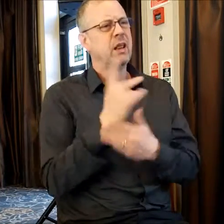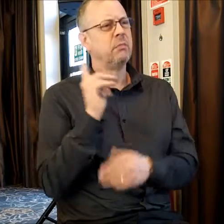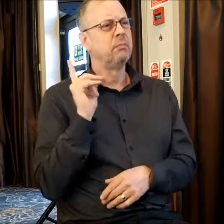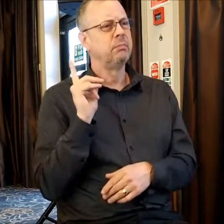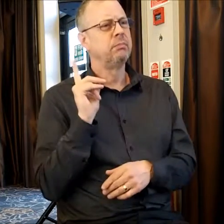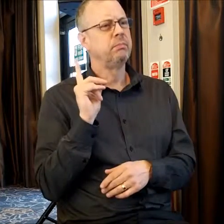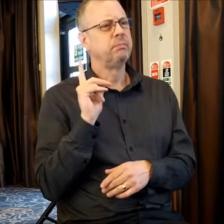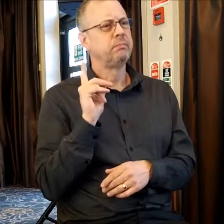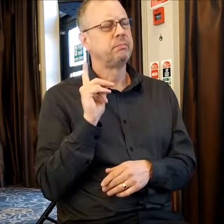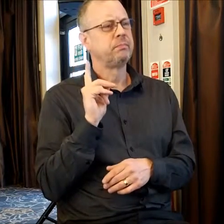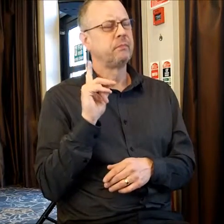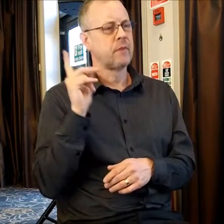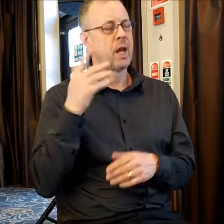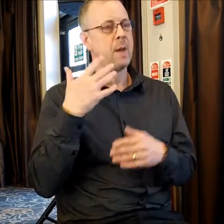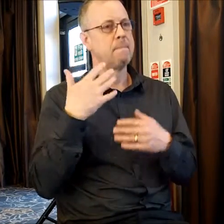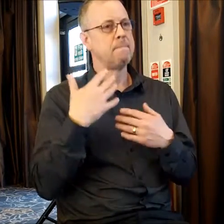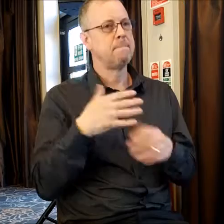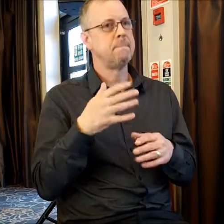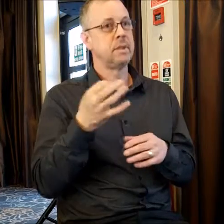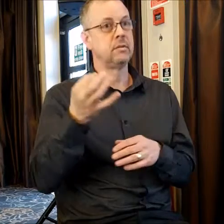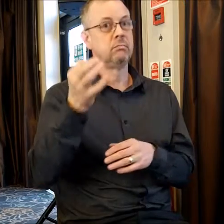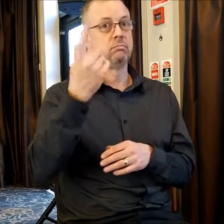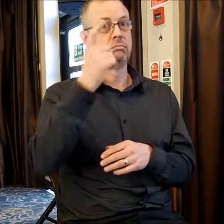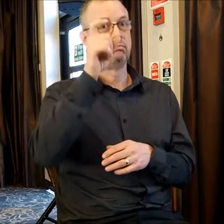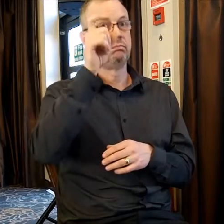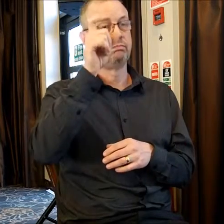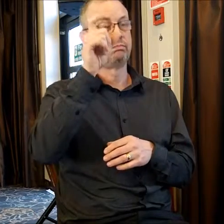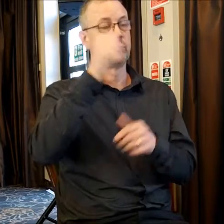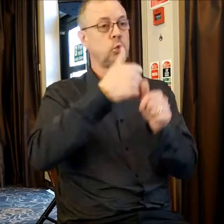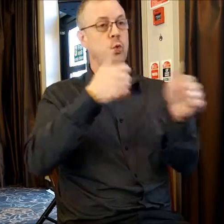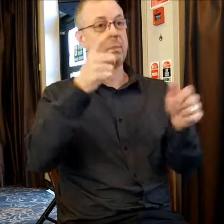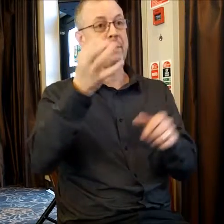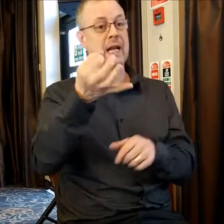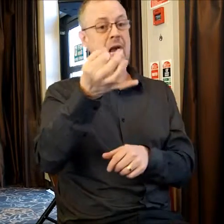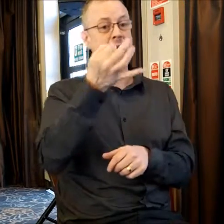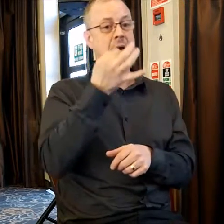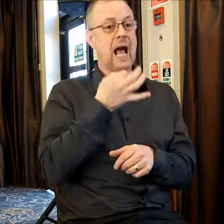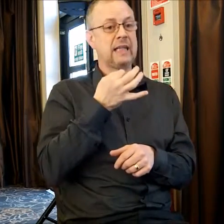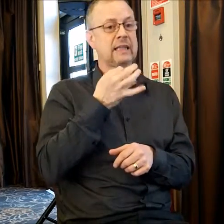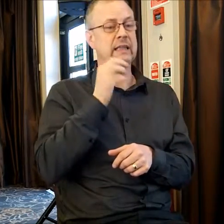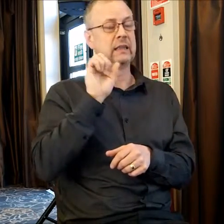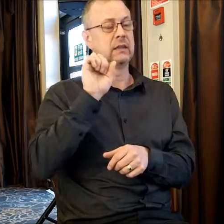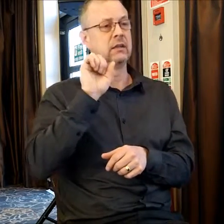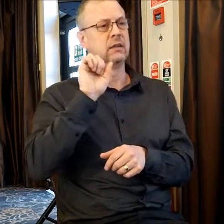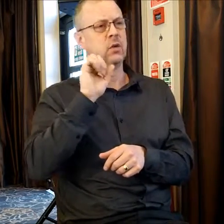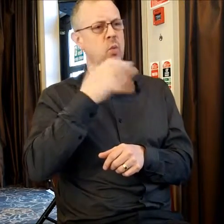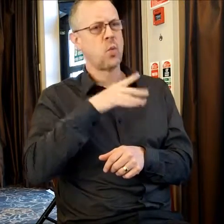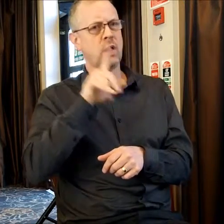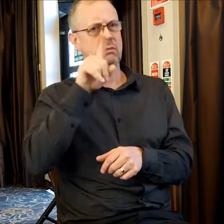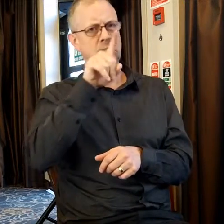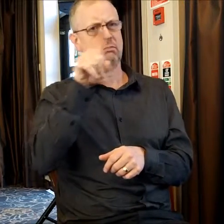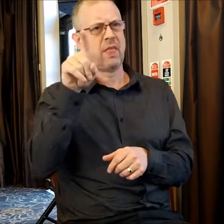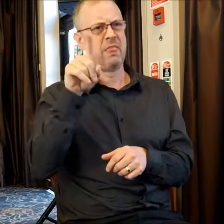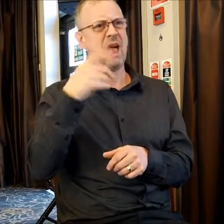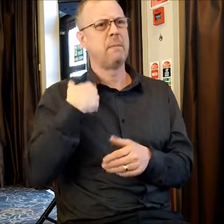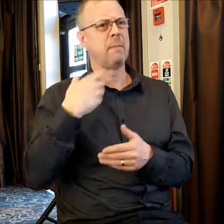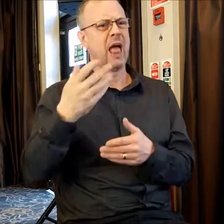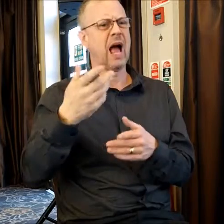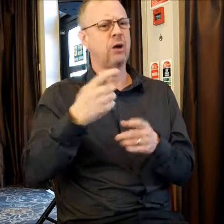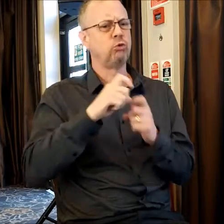We were approached some time ago by Q8 Oils for distributing their lubricants. They didn't have a representative in West